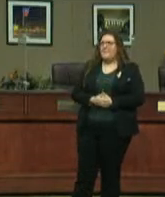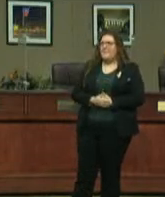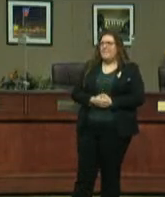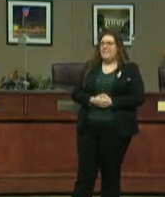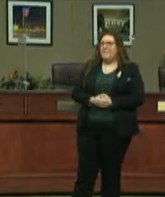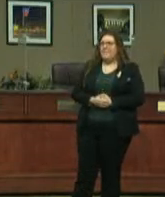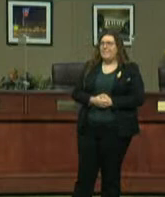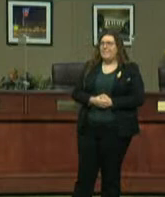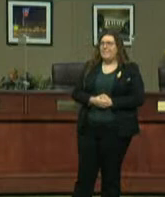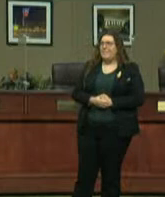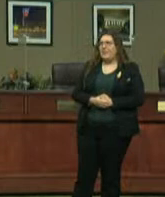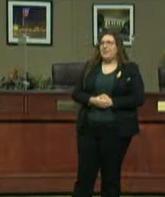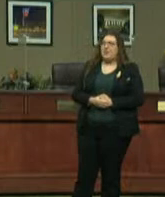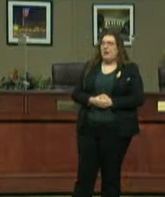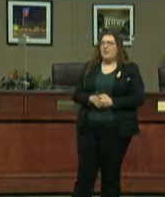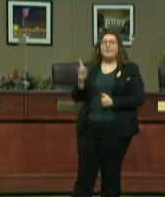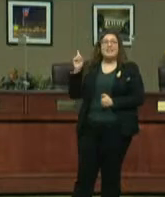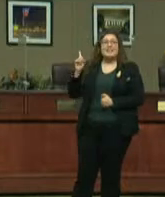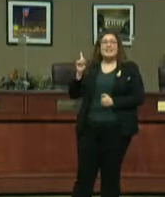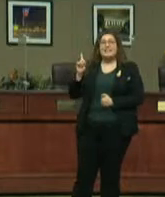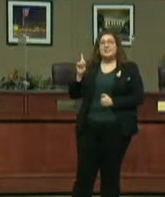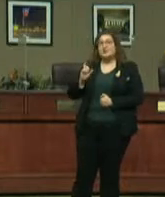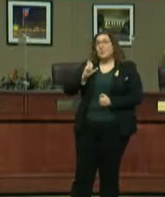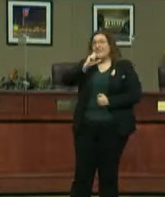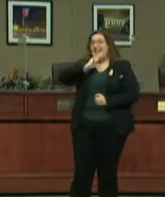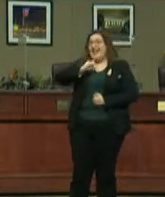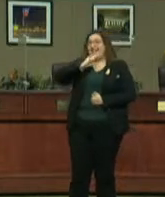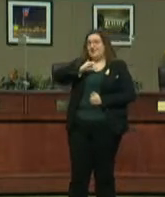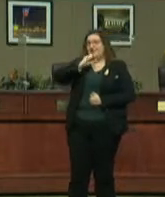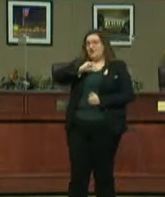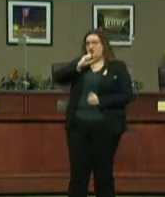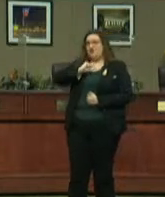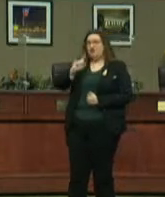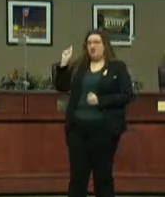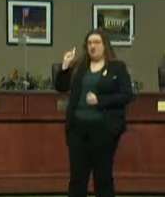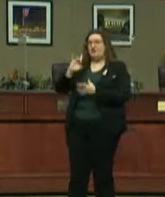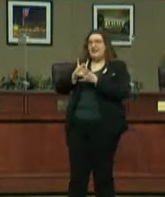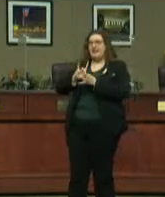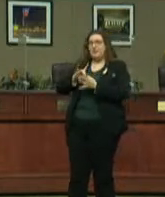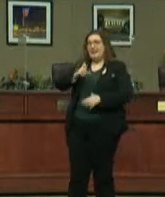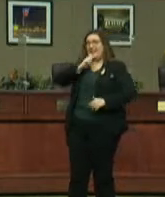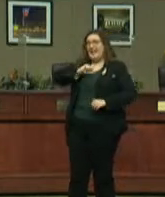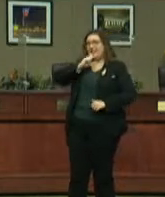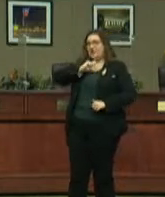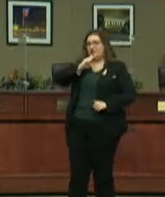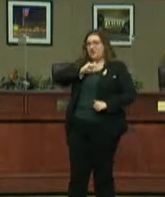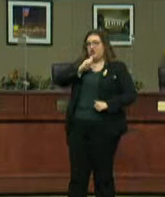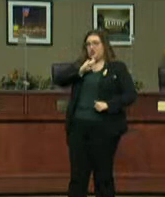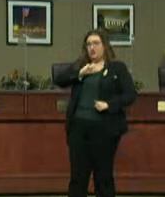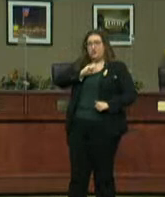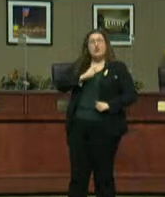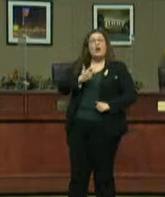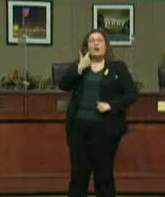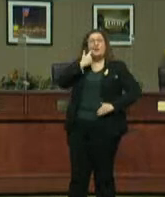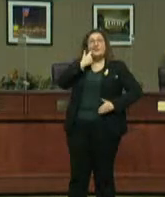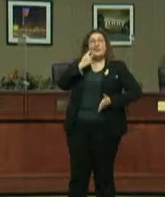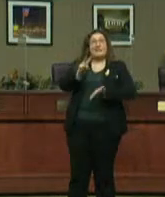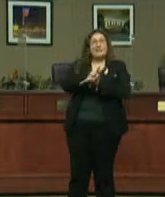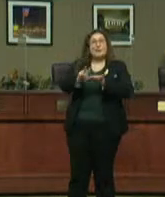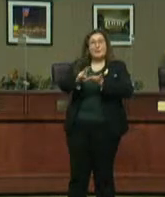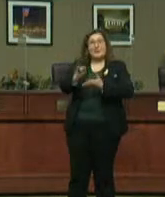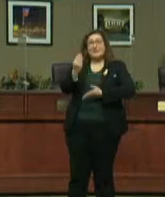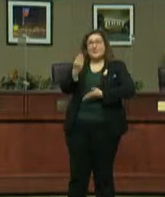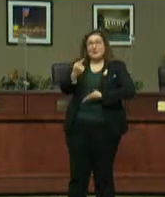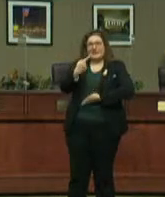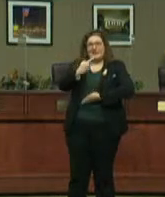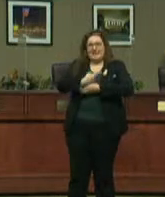for age and positivity rate. So we separated everyone in the last 14 days